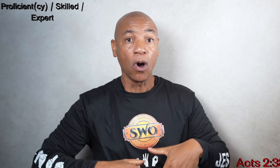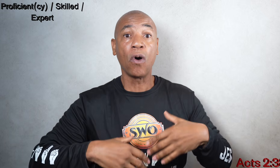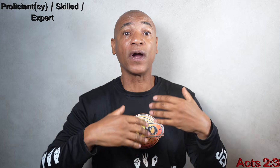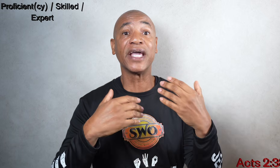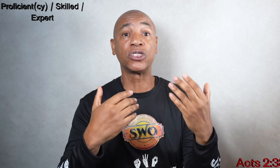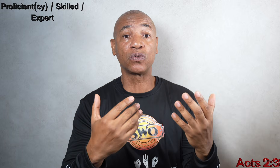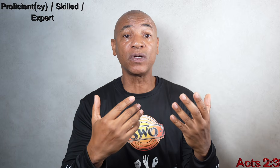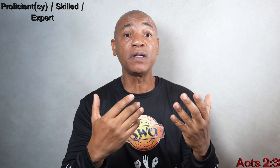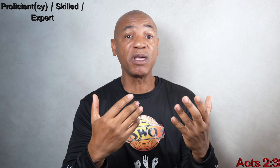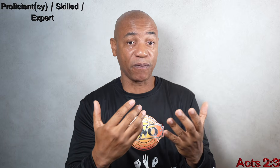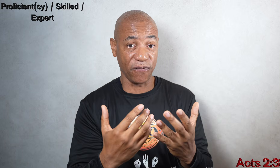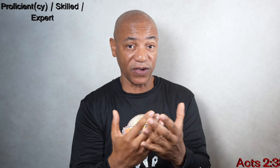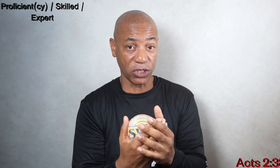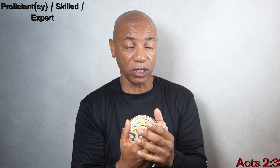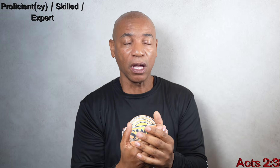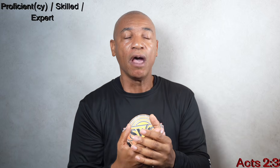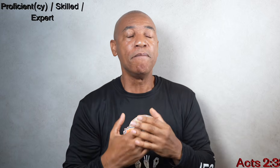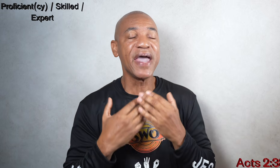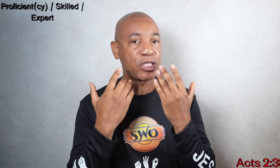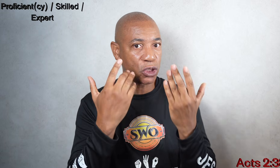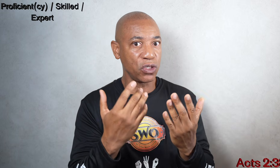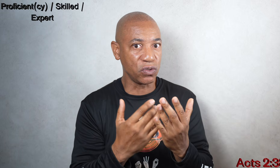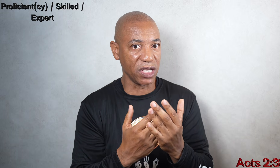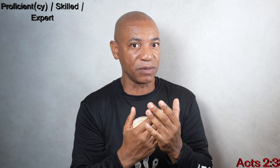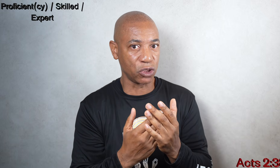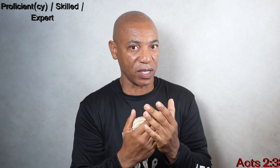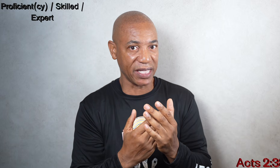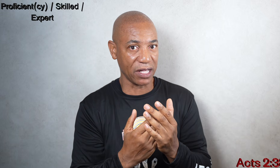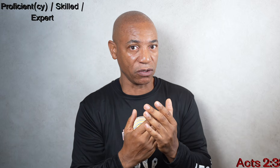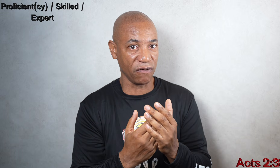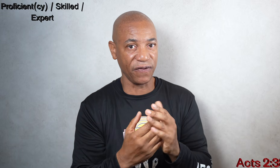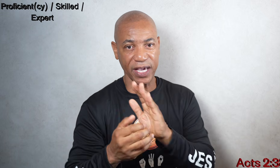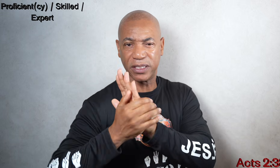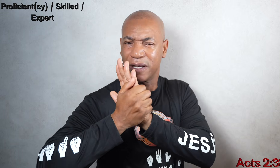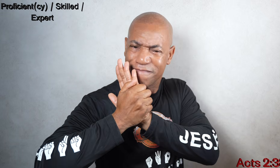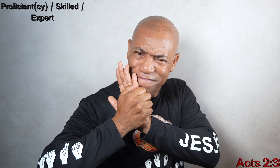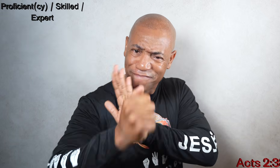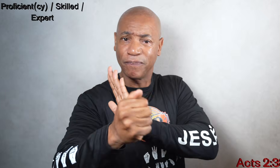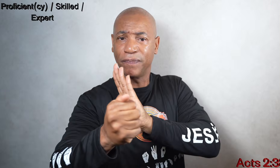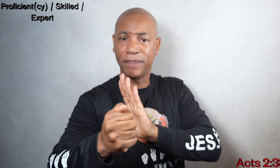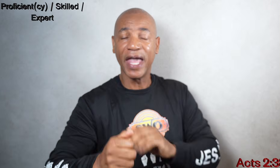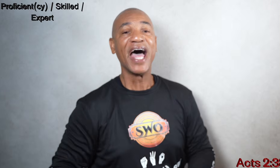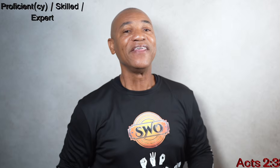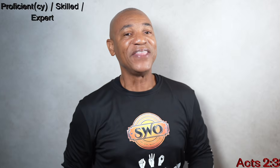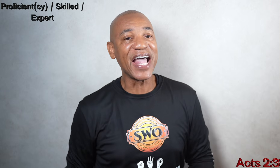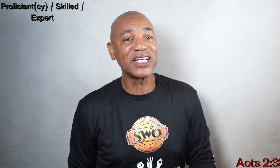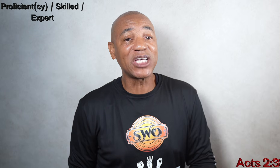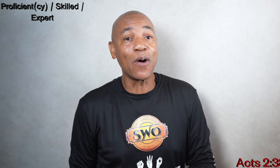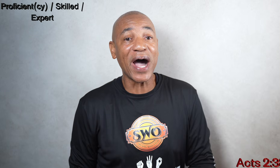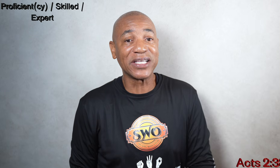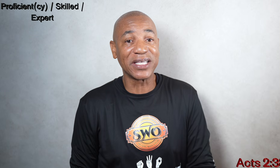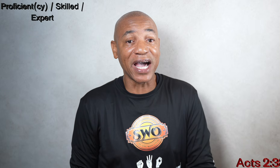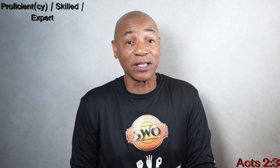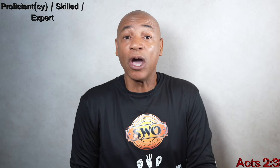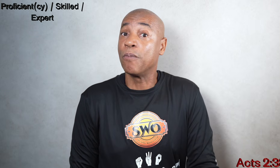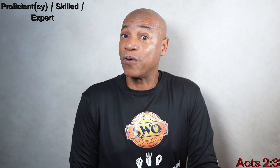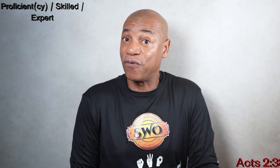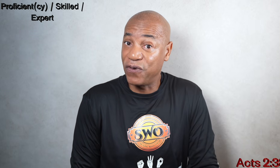or extremely proficient, make sure you demonstrate that on your face. That is how I sign